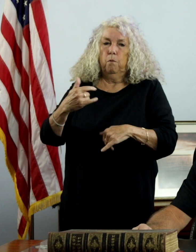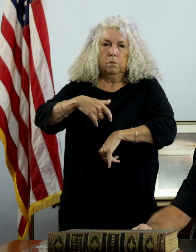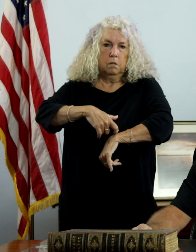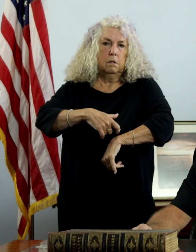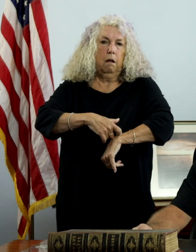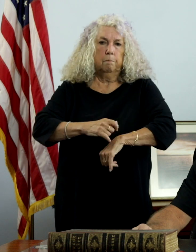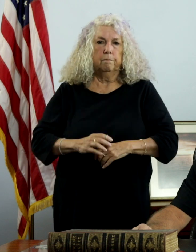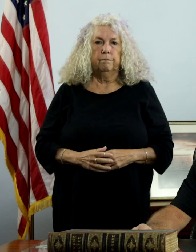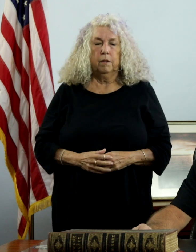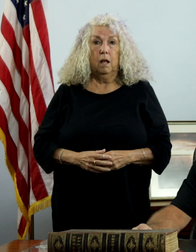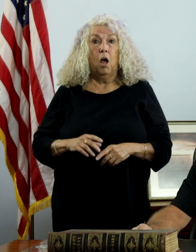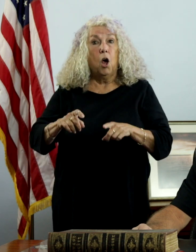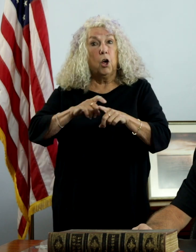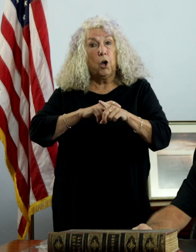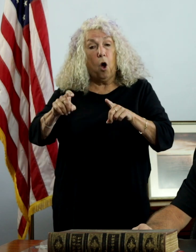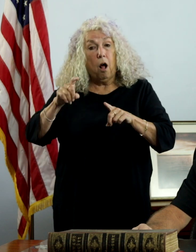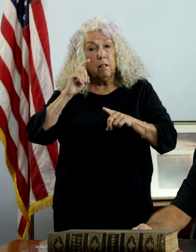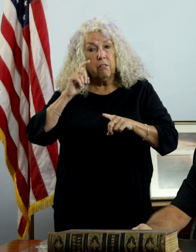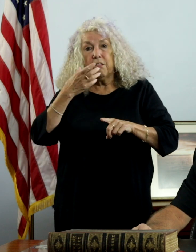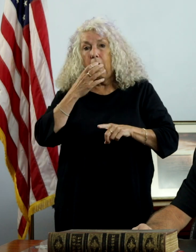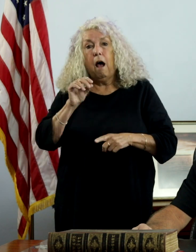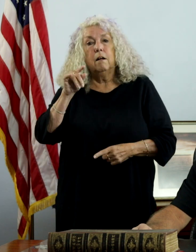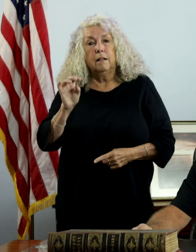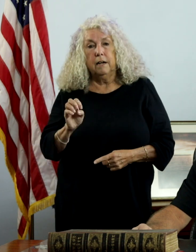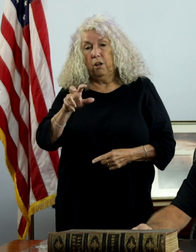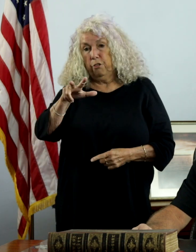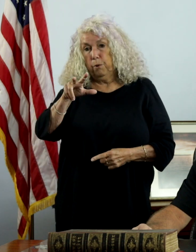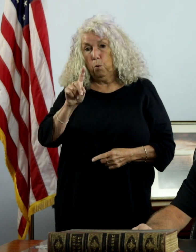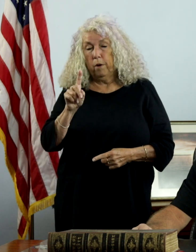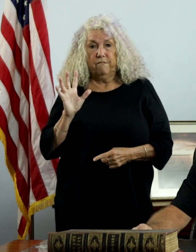time. Call the COVID-19 hotline